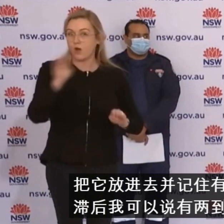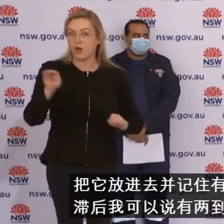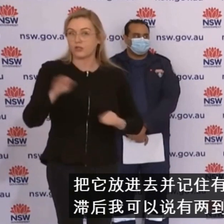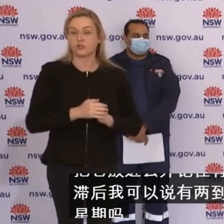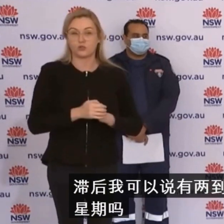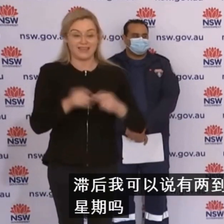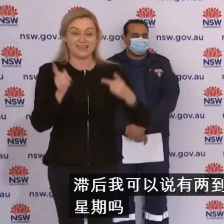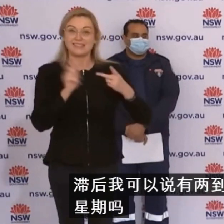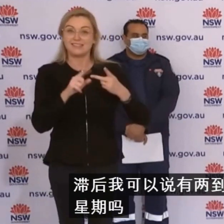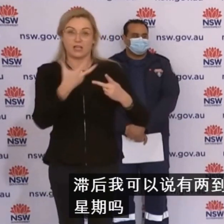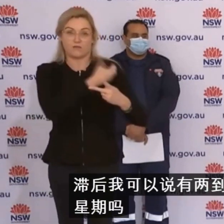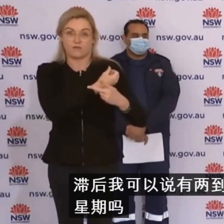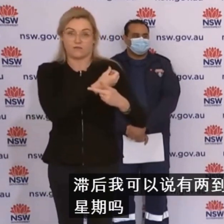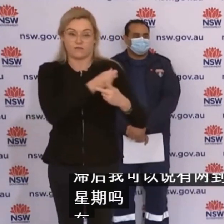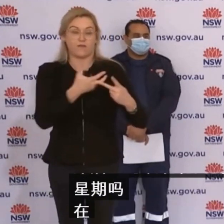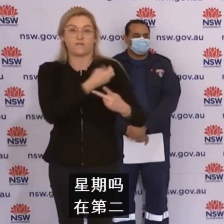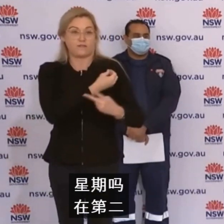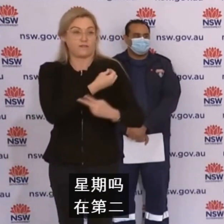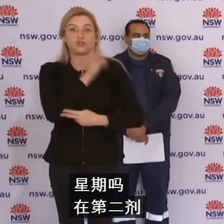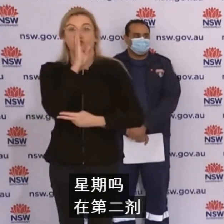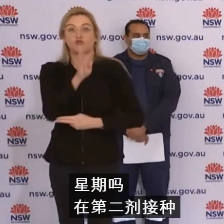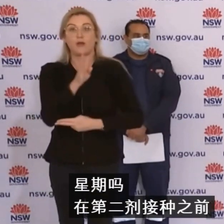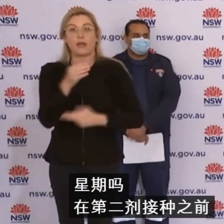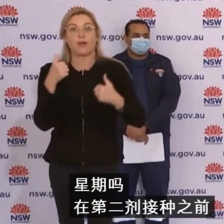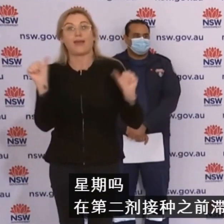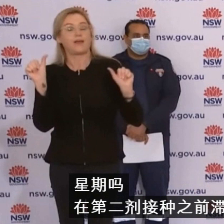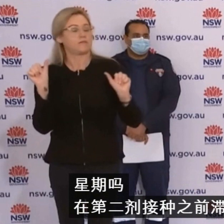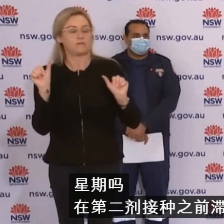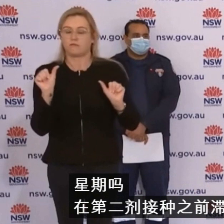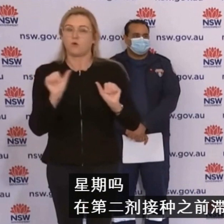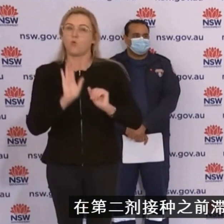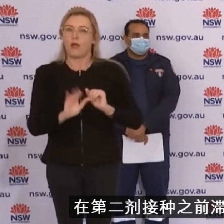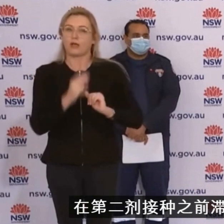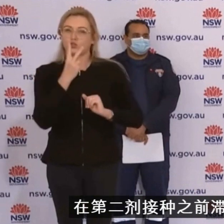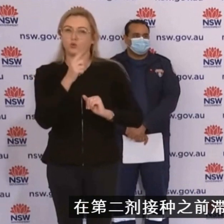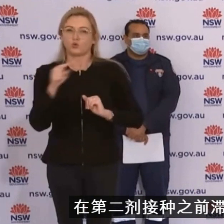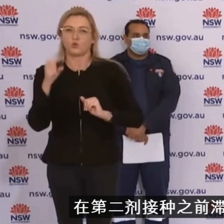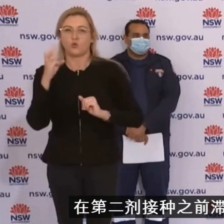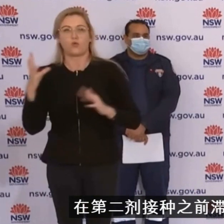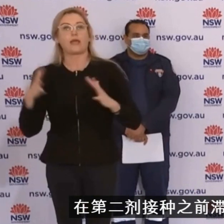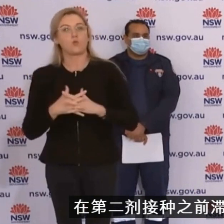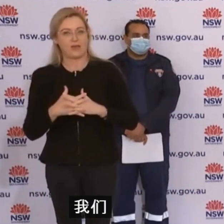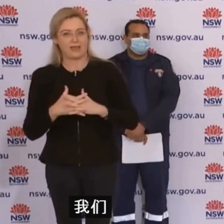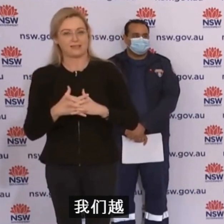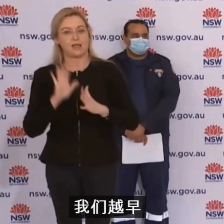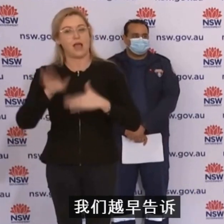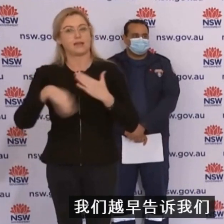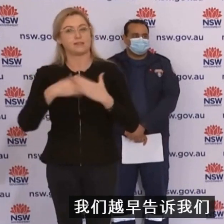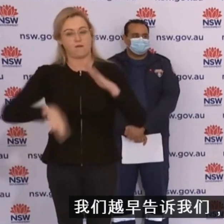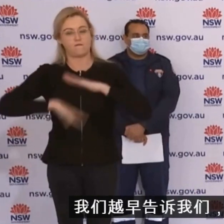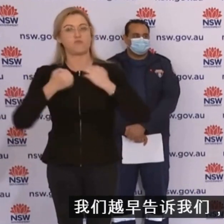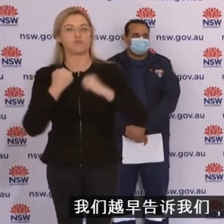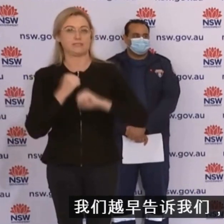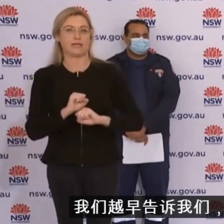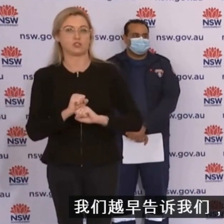2 to 3 weeks lag before the second dose kicks in. So the earlier we get